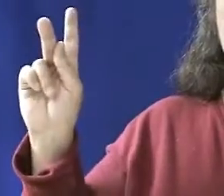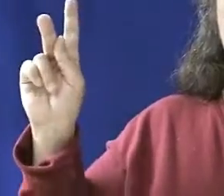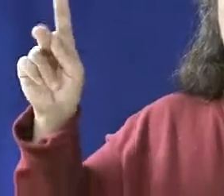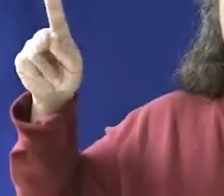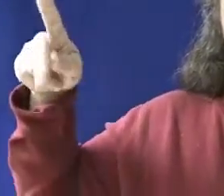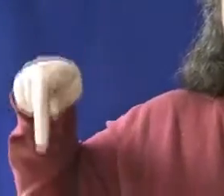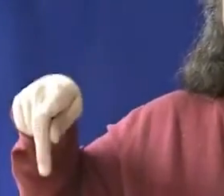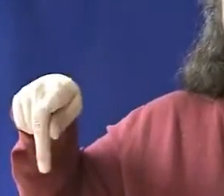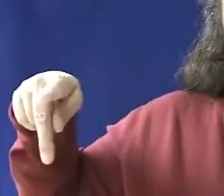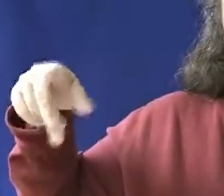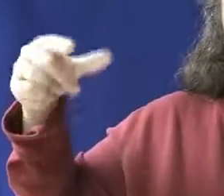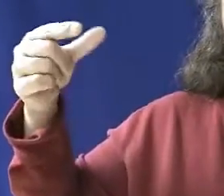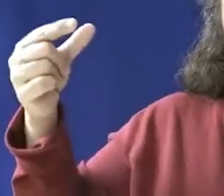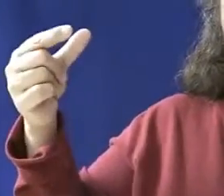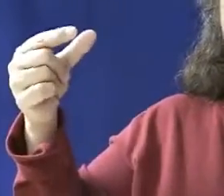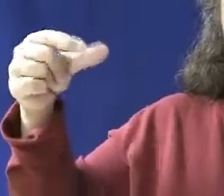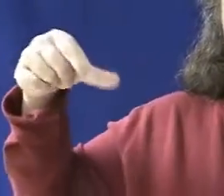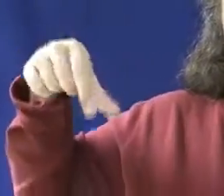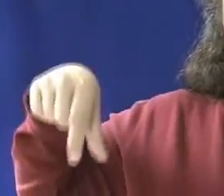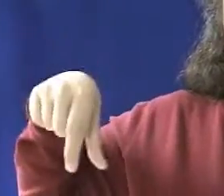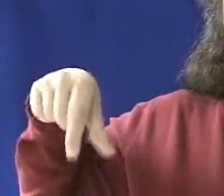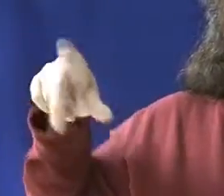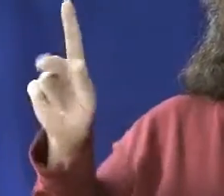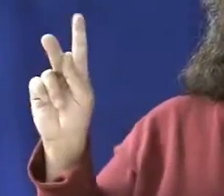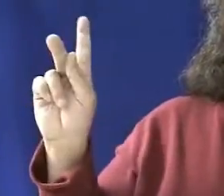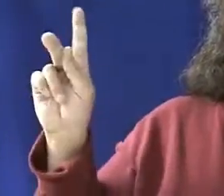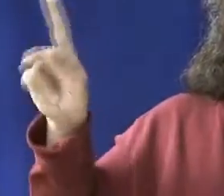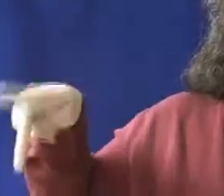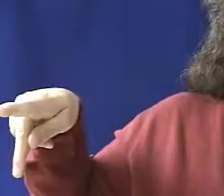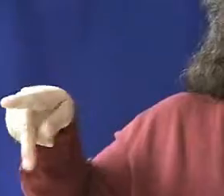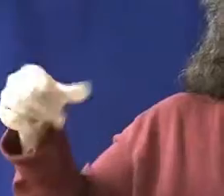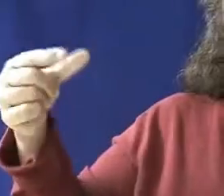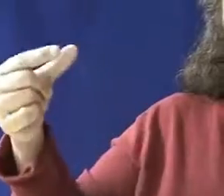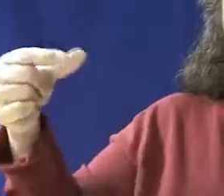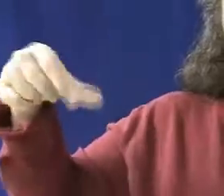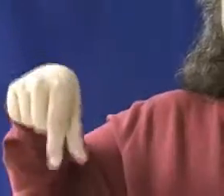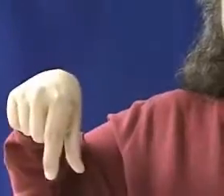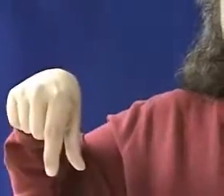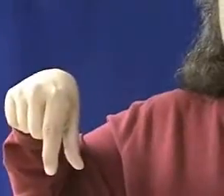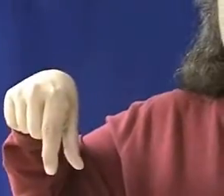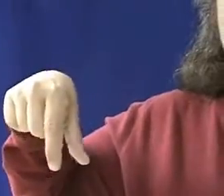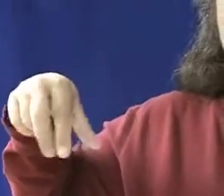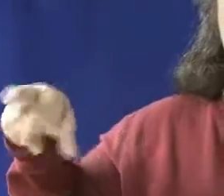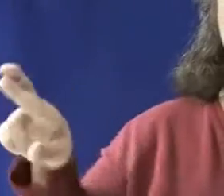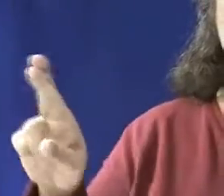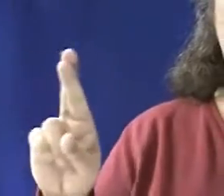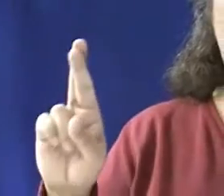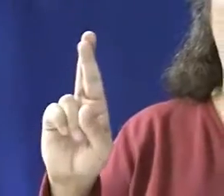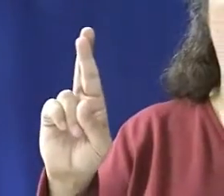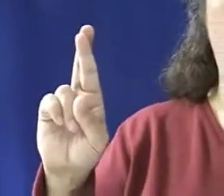up, which one's down, which one's up, which one's down. KP, GQ.